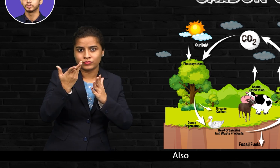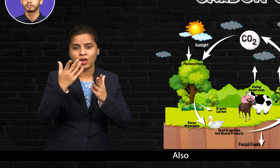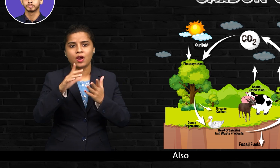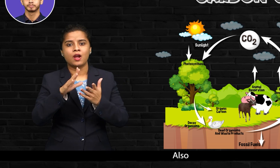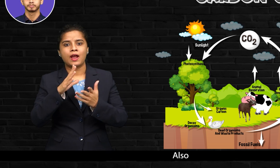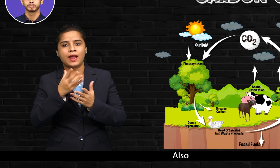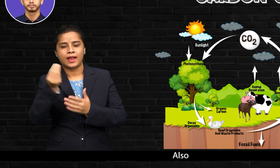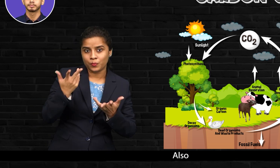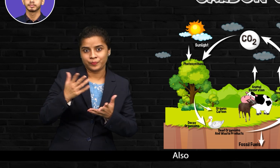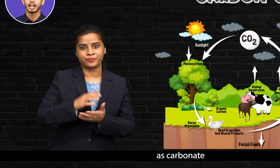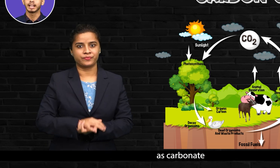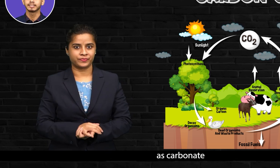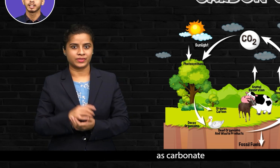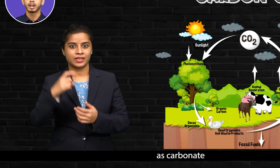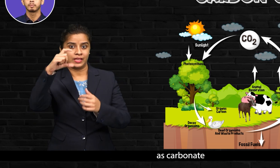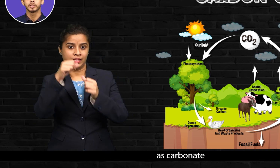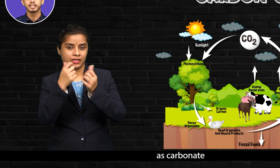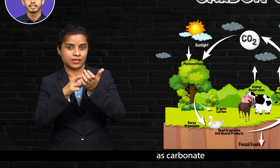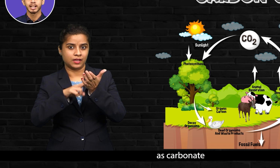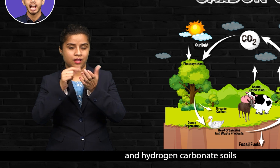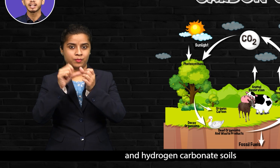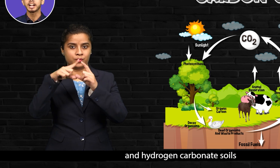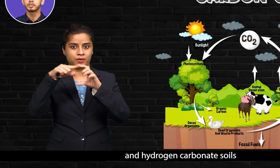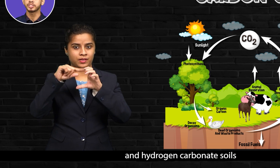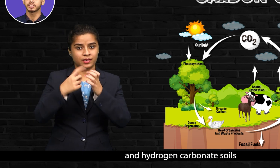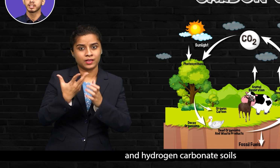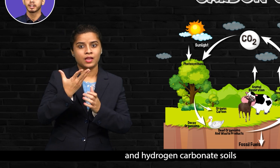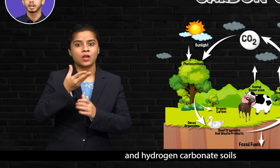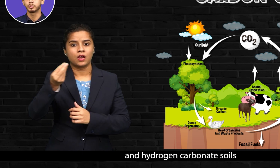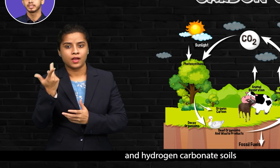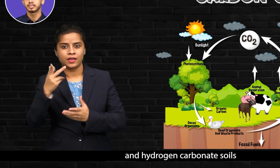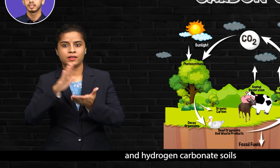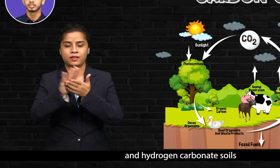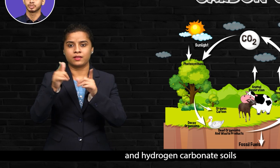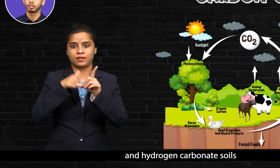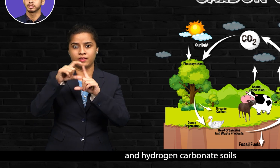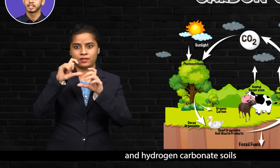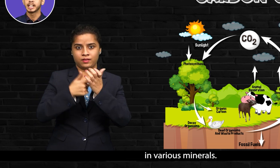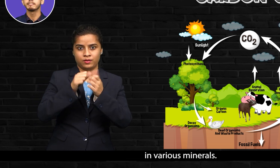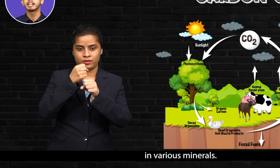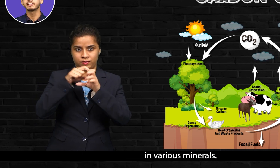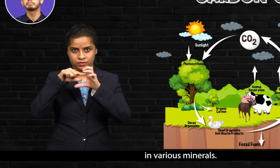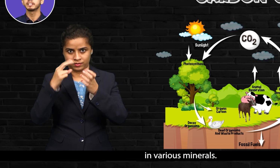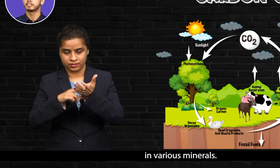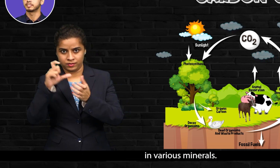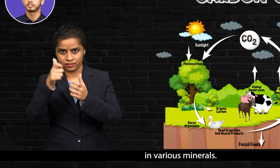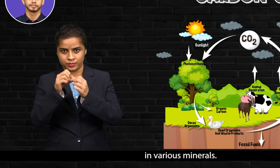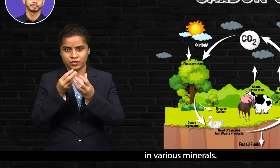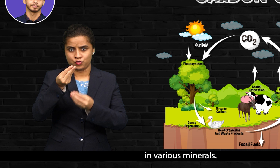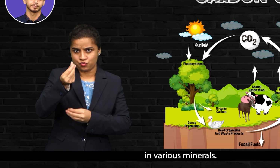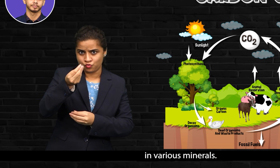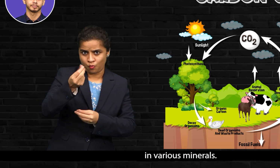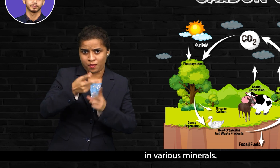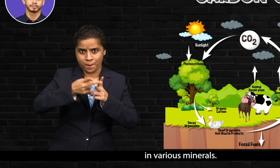also as carbonate and hydrogen carbonate salts in various minerals.